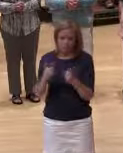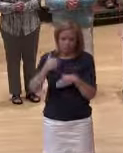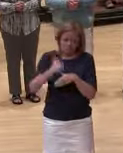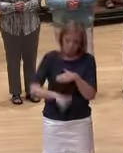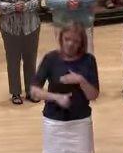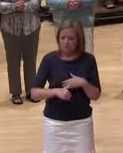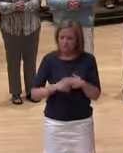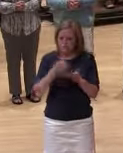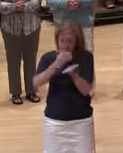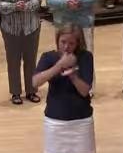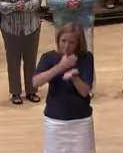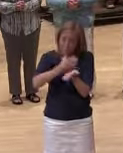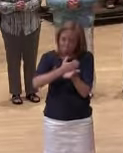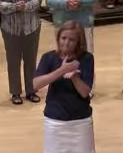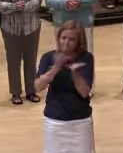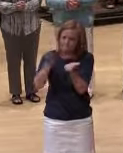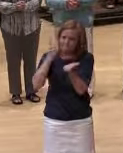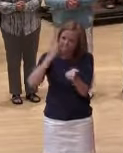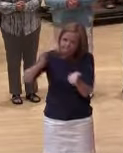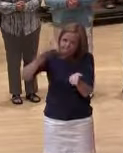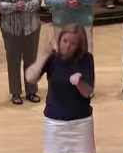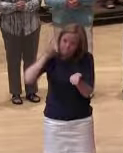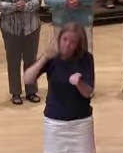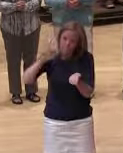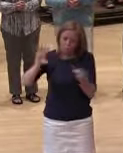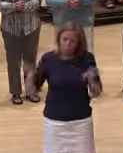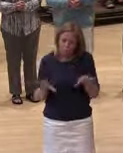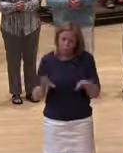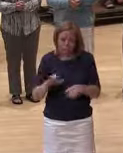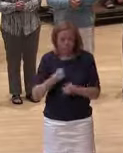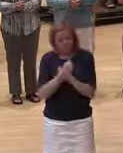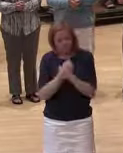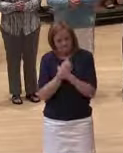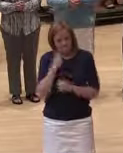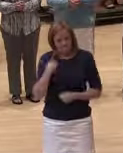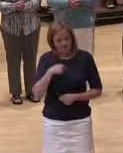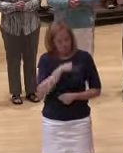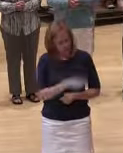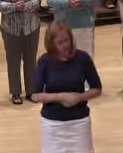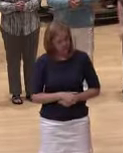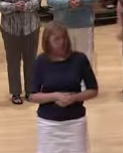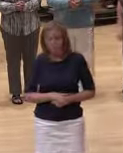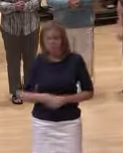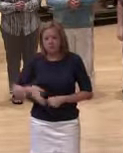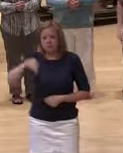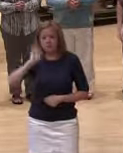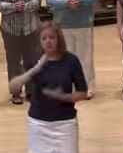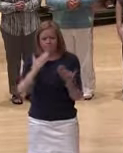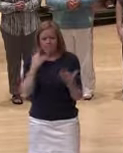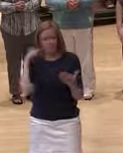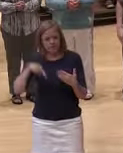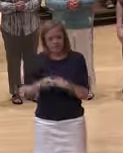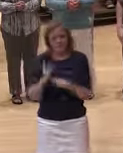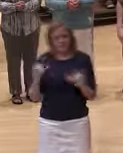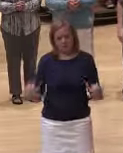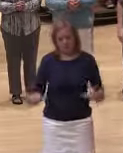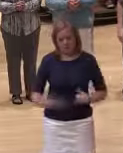bread, this saving cup, in memory of those acts of love. And God, thanks for this moment right